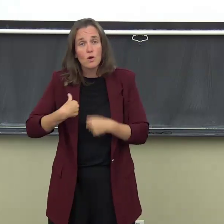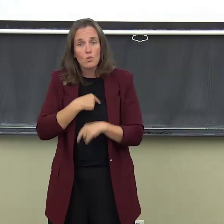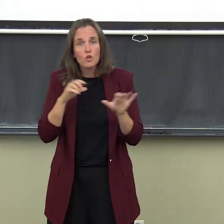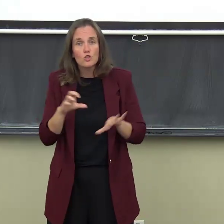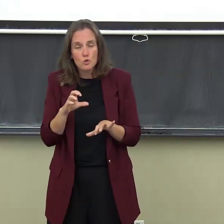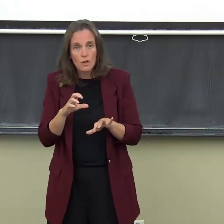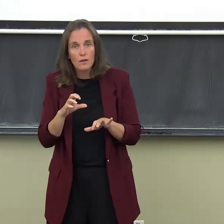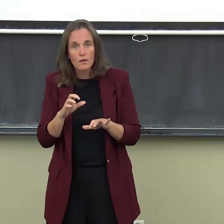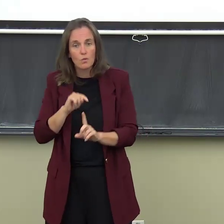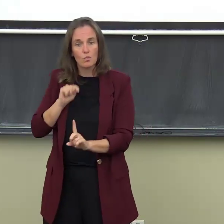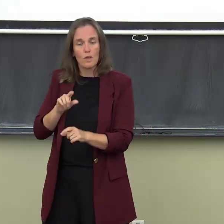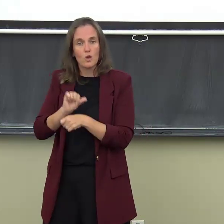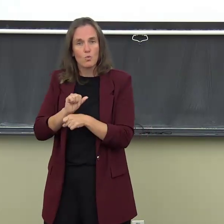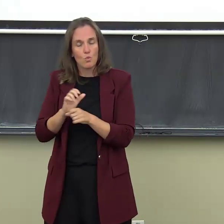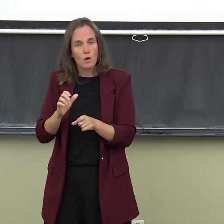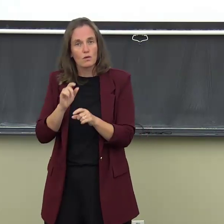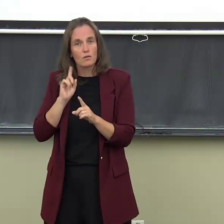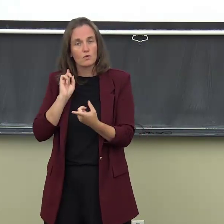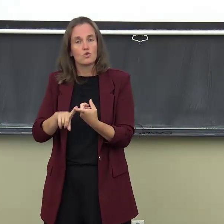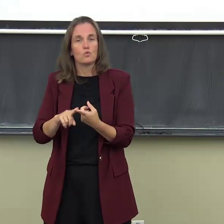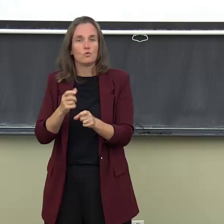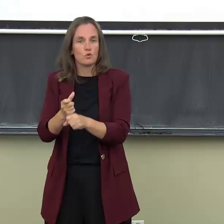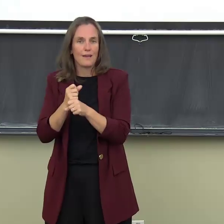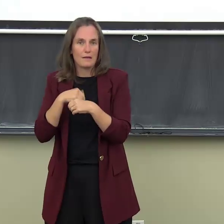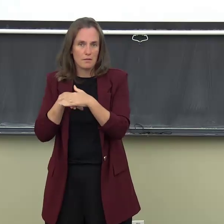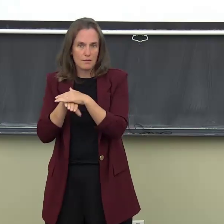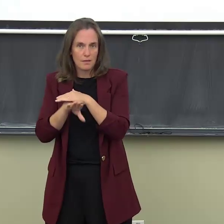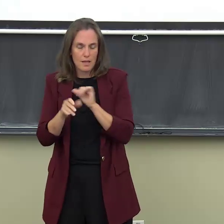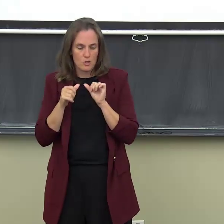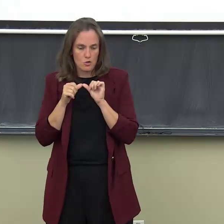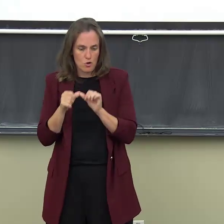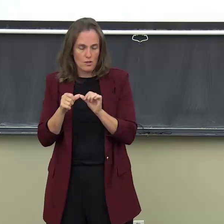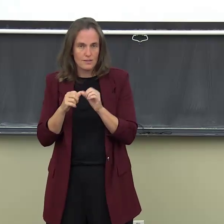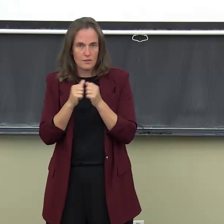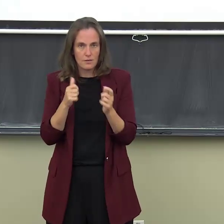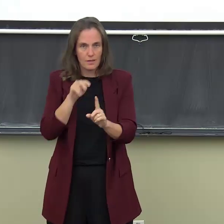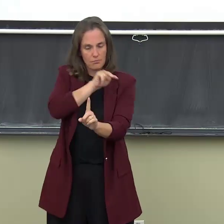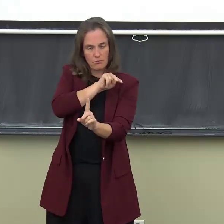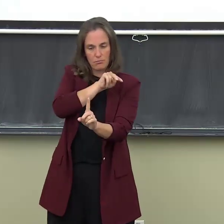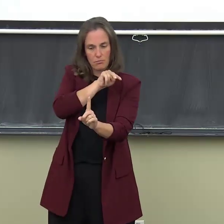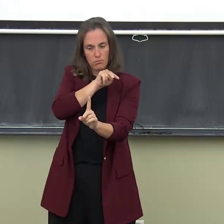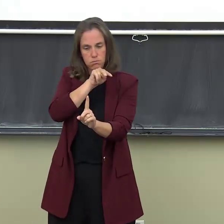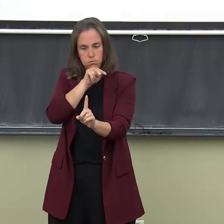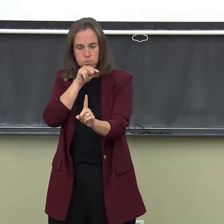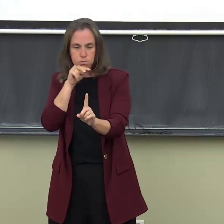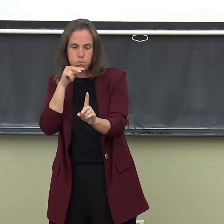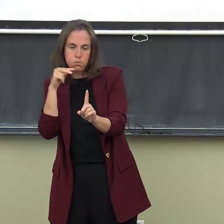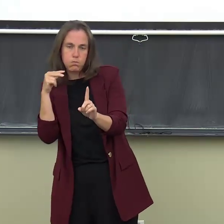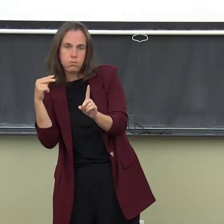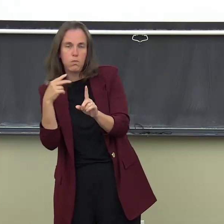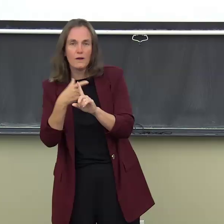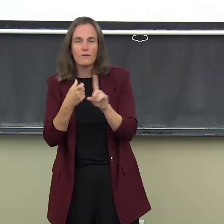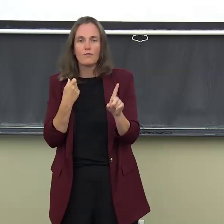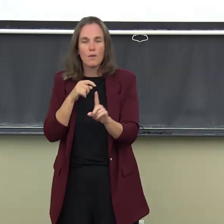the work toward creating accessibility anyway is constantly trying to shift the point of view away from